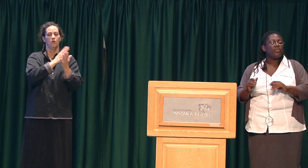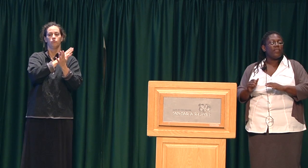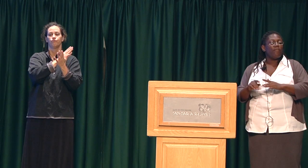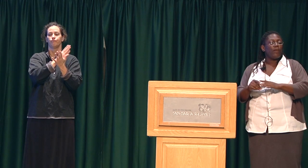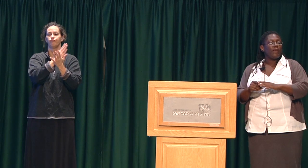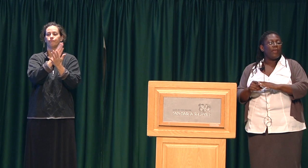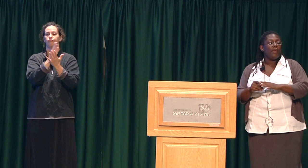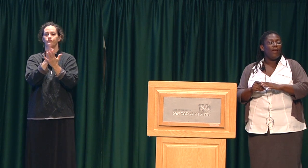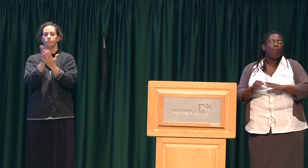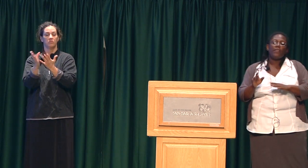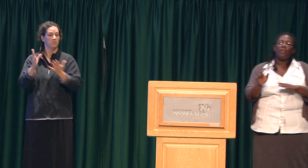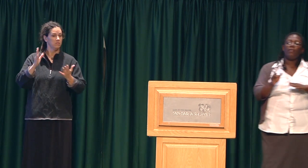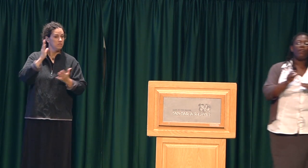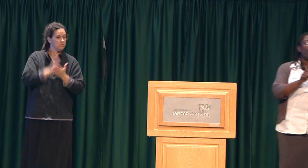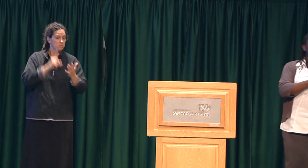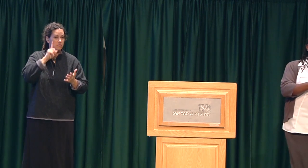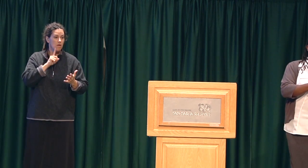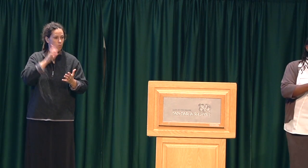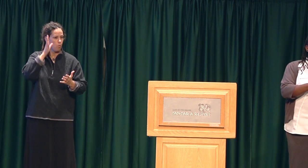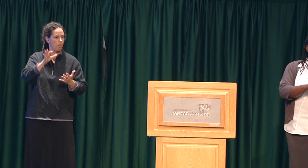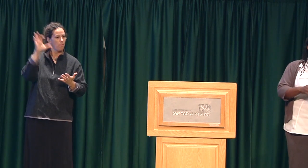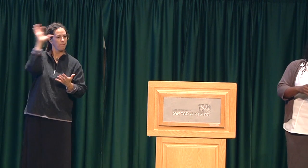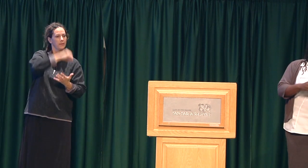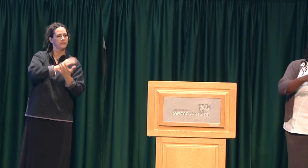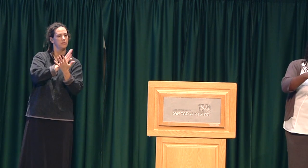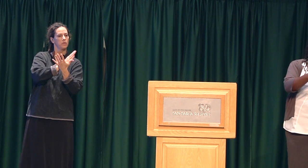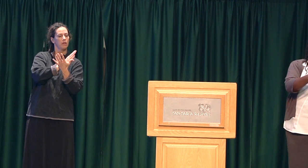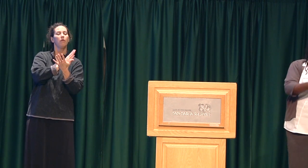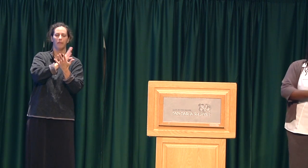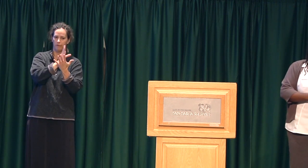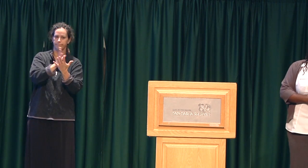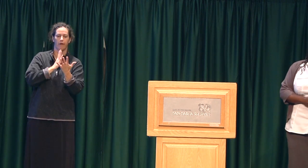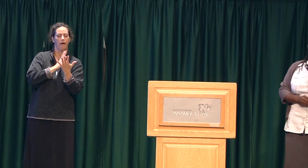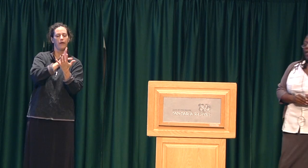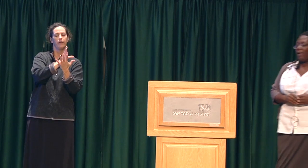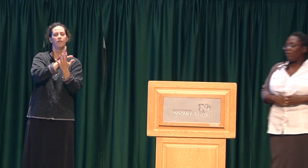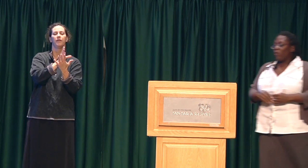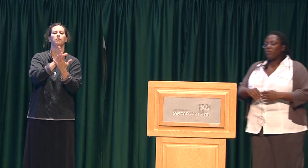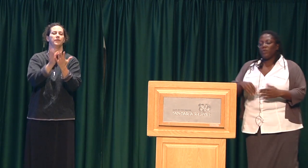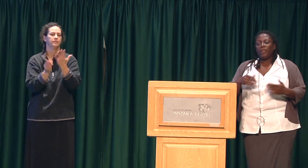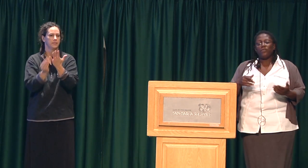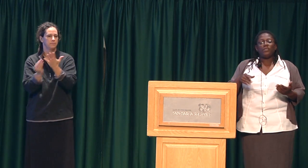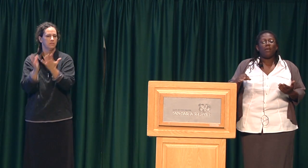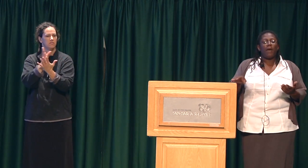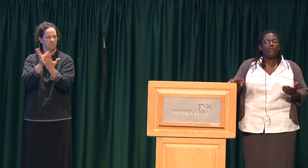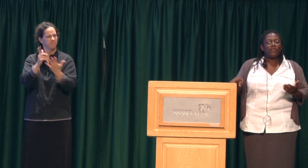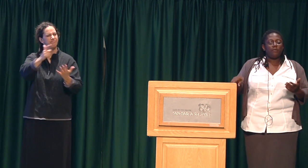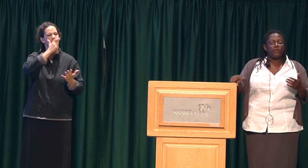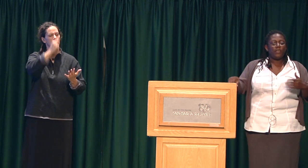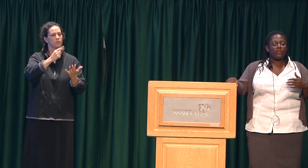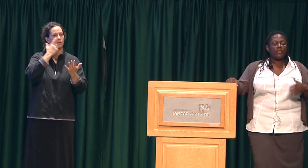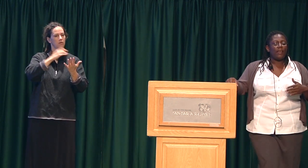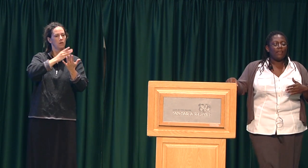literacy questions at the very beginning, but then they go on and know some things, and then they miss it along the way. And what was really interesting about